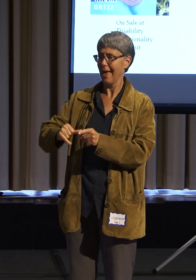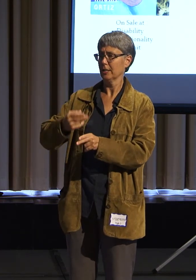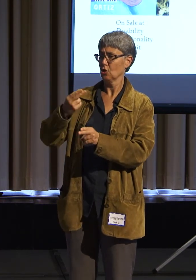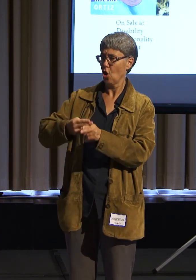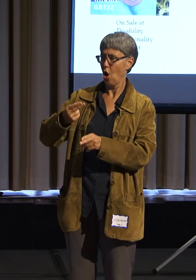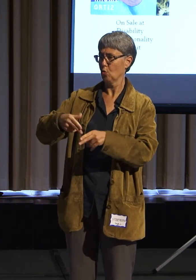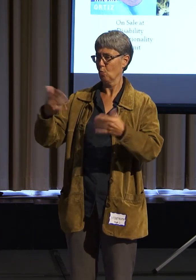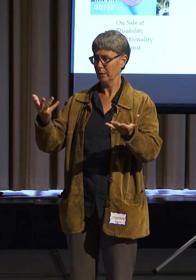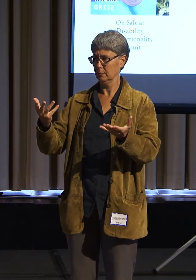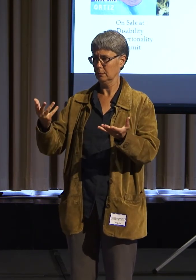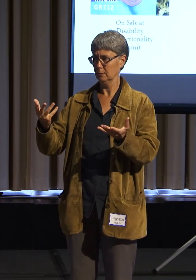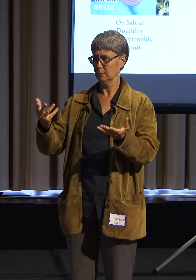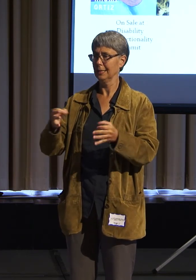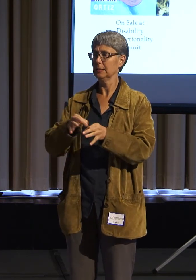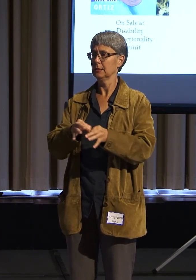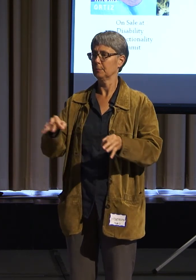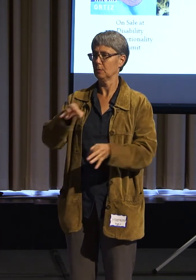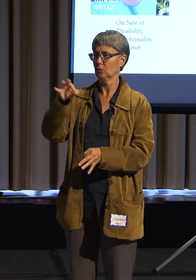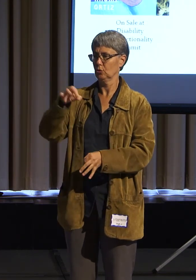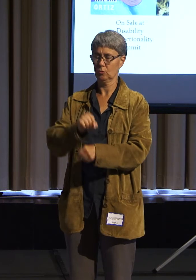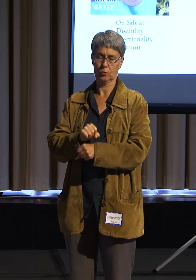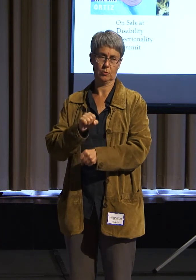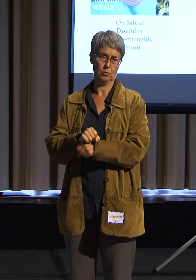doing it but not doing it. What is that word?